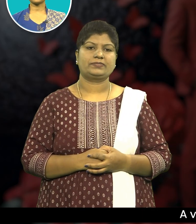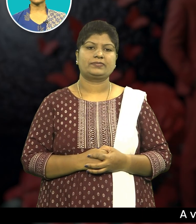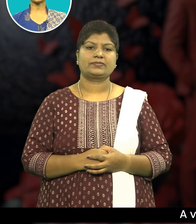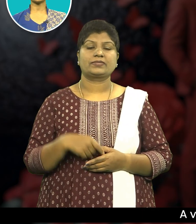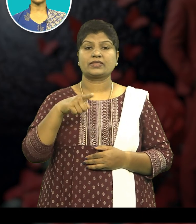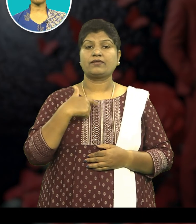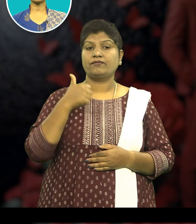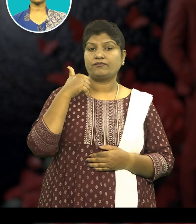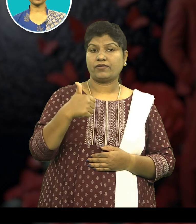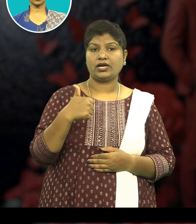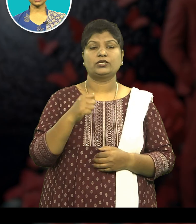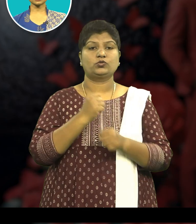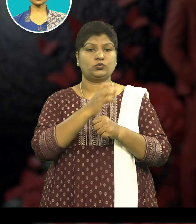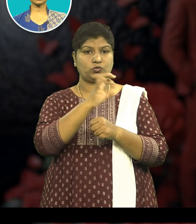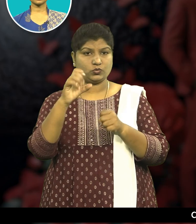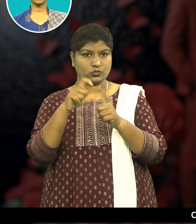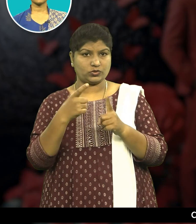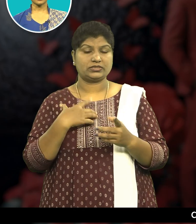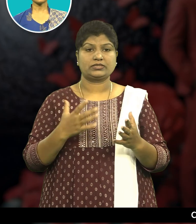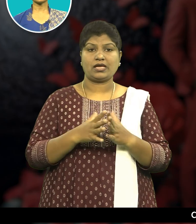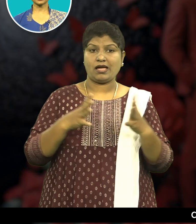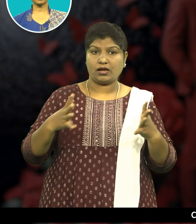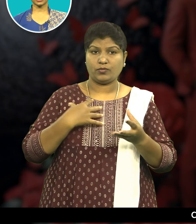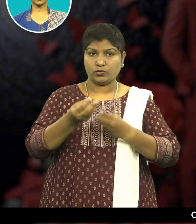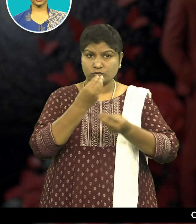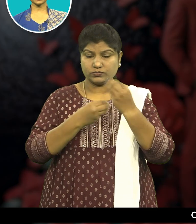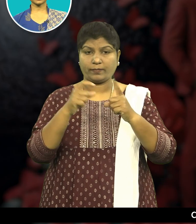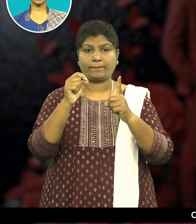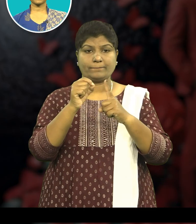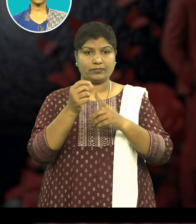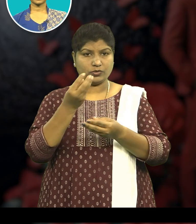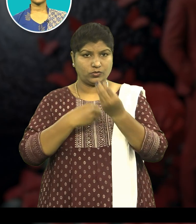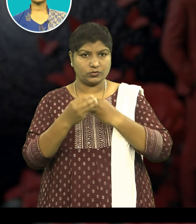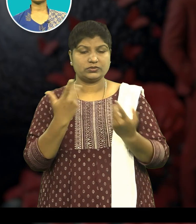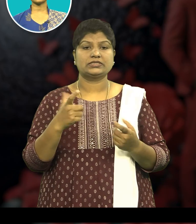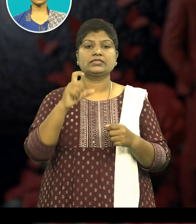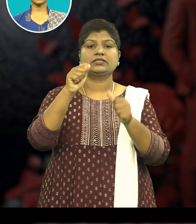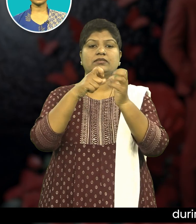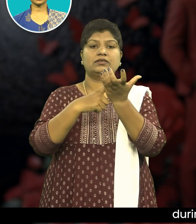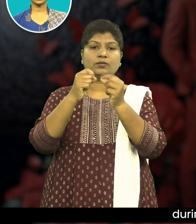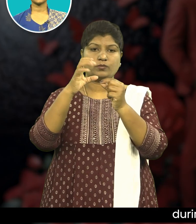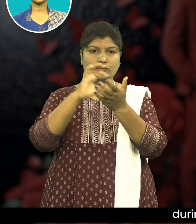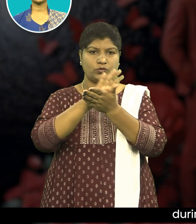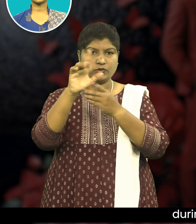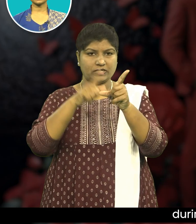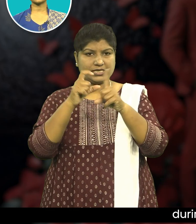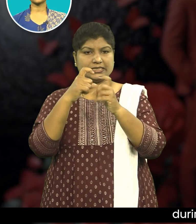A very good amount of proteins and carbohydrates is